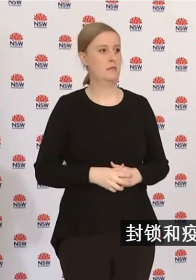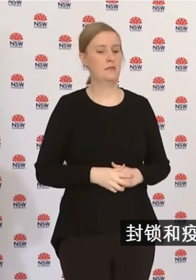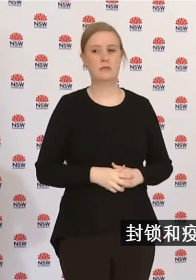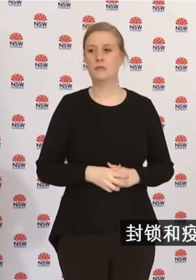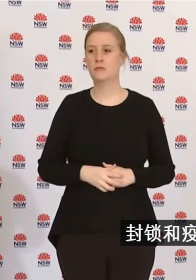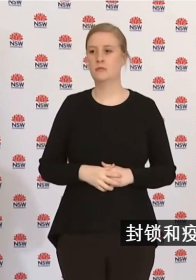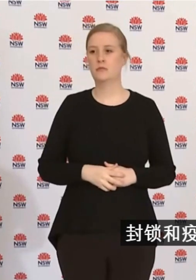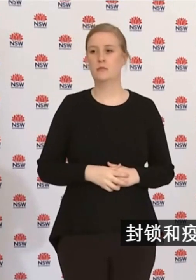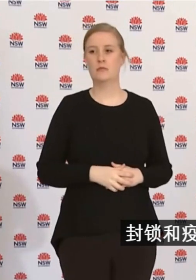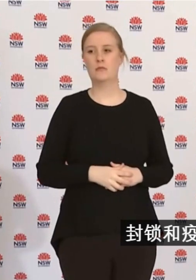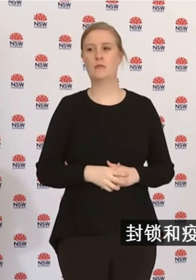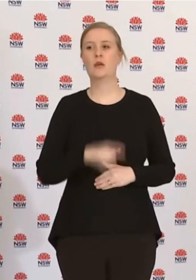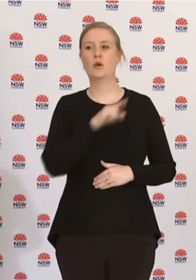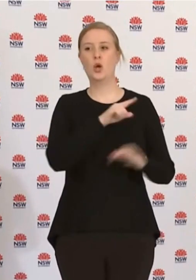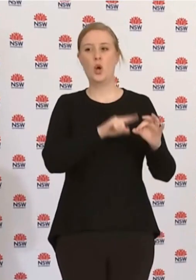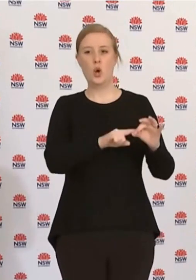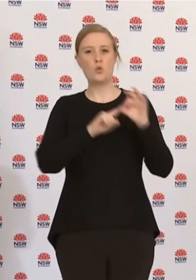on that?